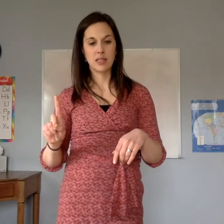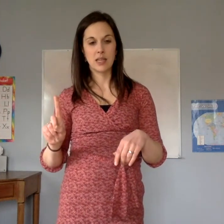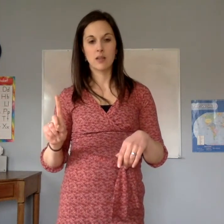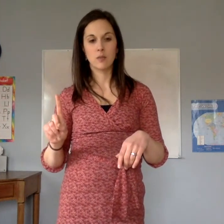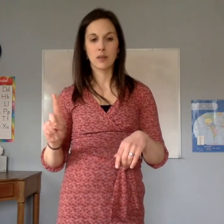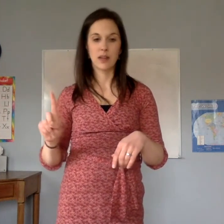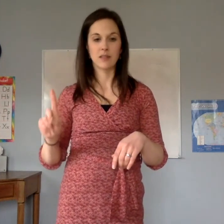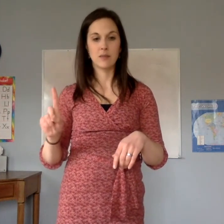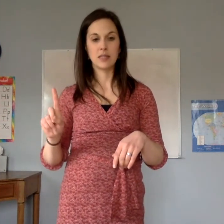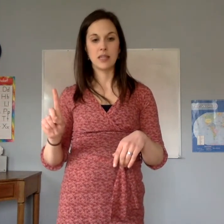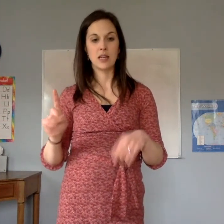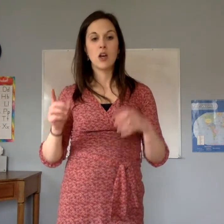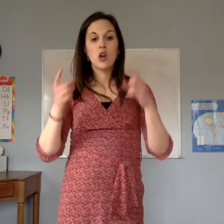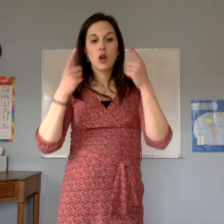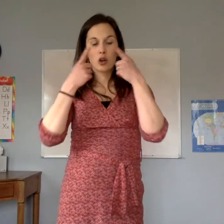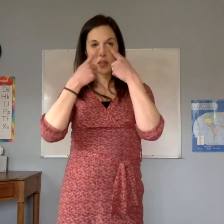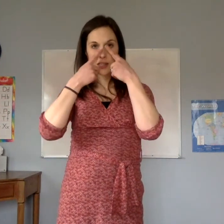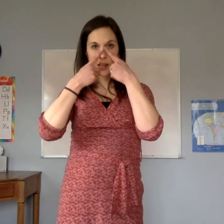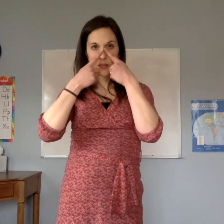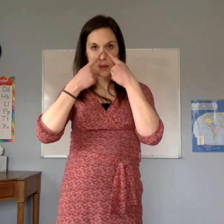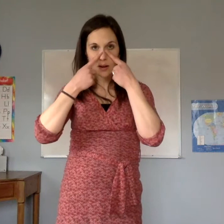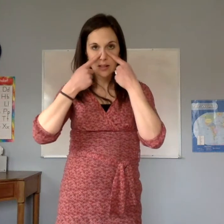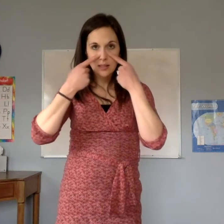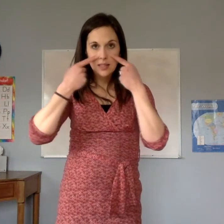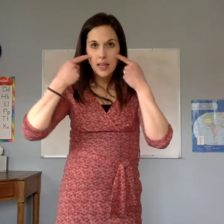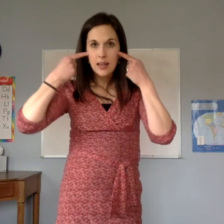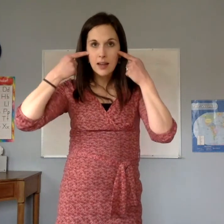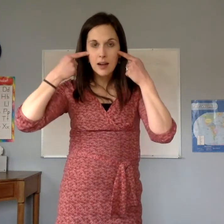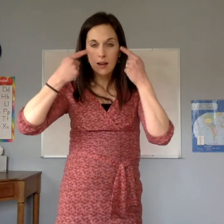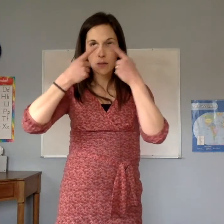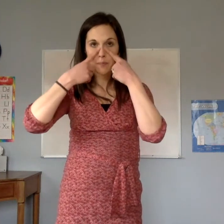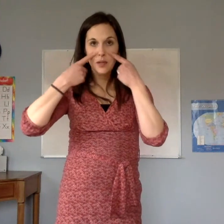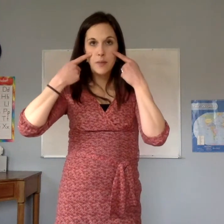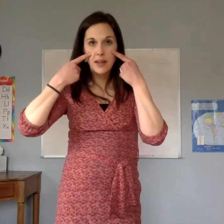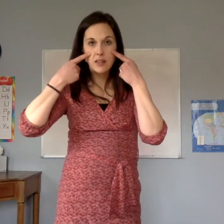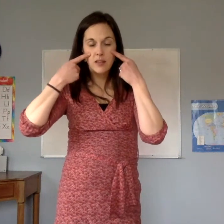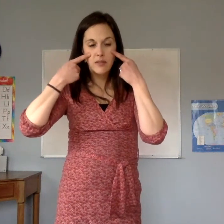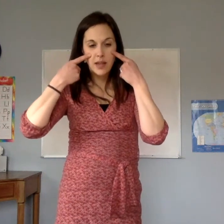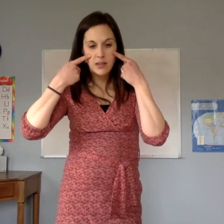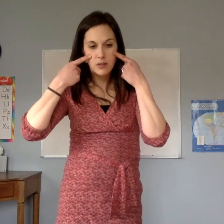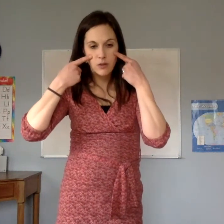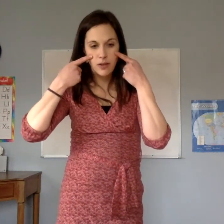BC. Early Native Americans, it's like paint on the face or a feather.